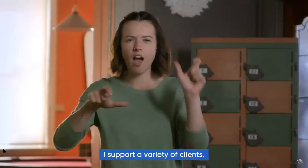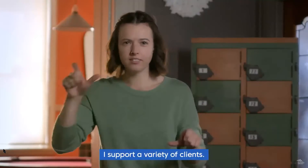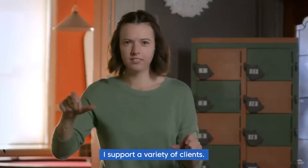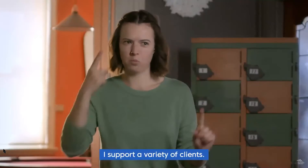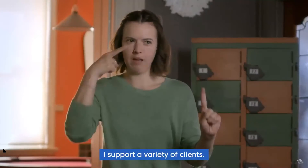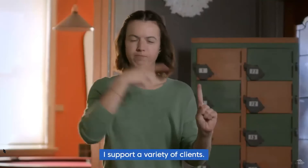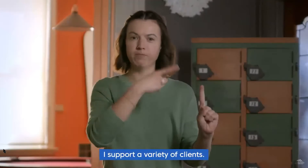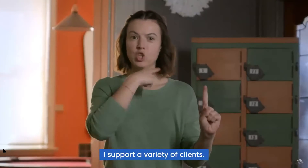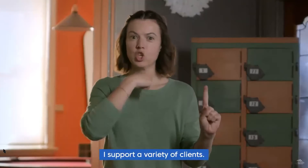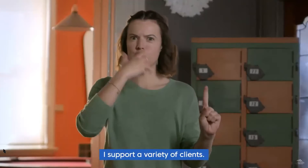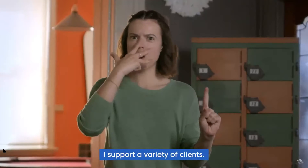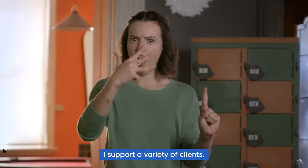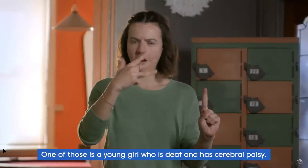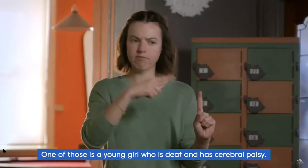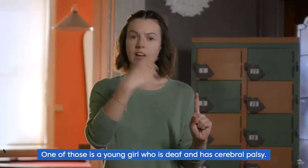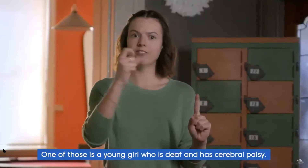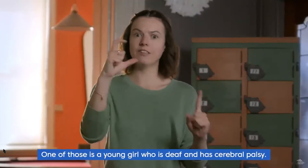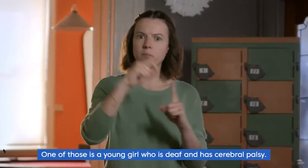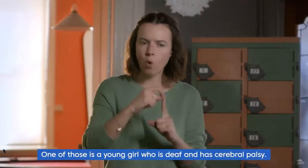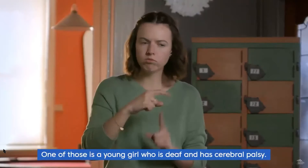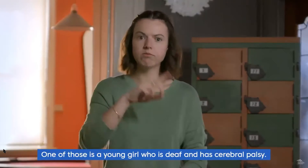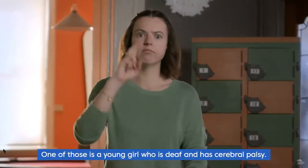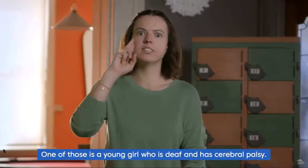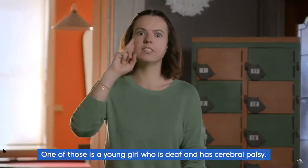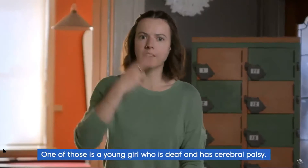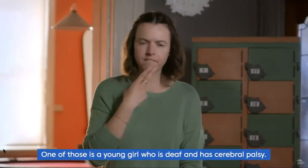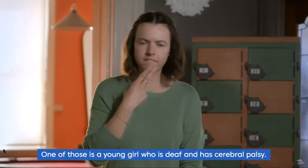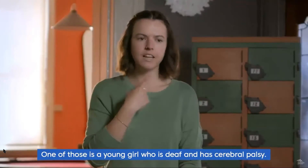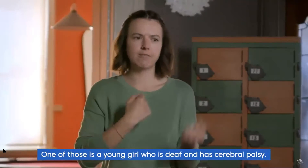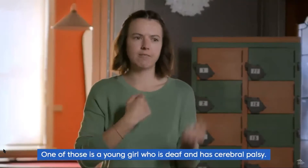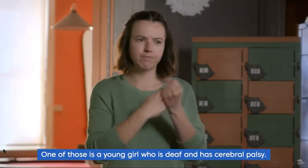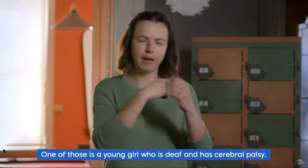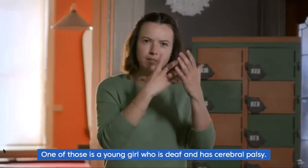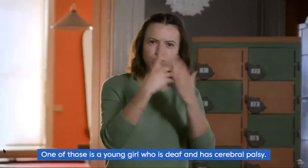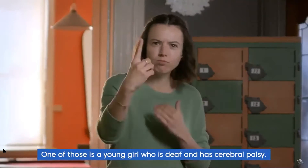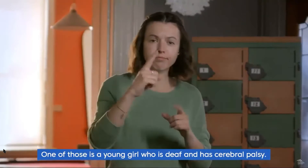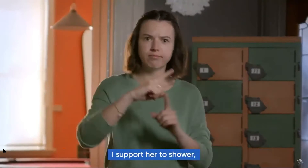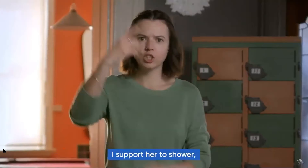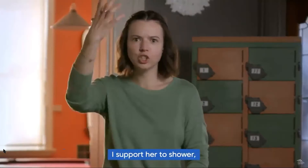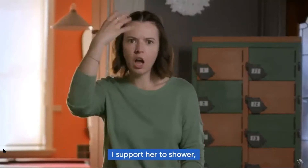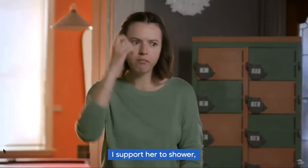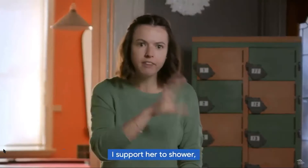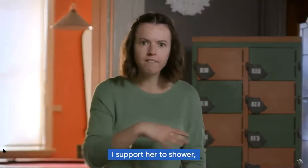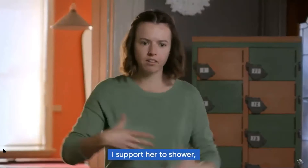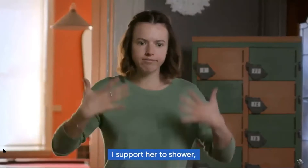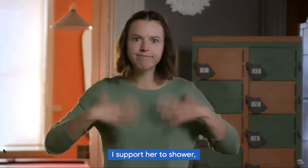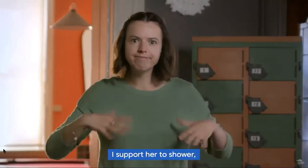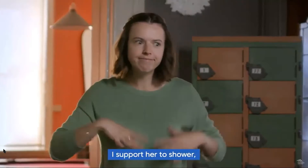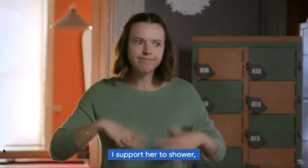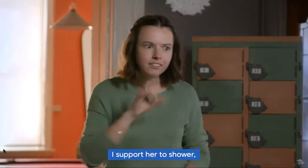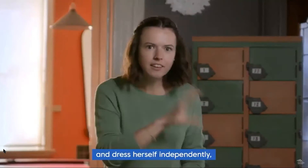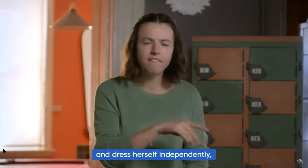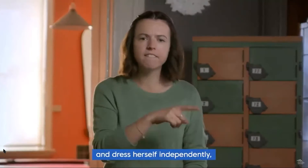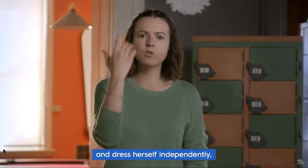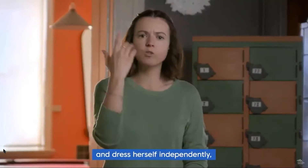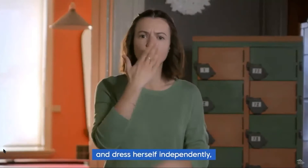I support a variety of clients. One of those is a young girl who is deaf and has cerebral palsy. I support her to shower and